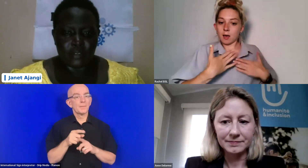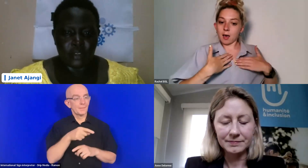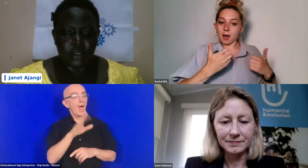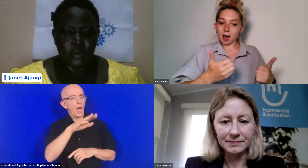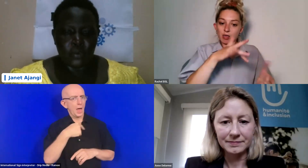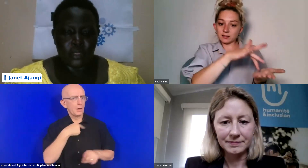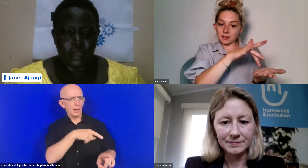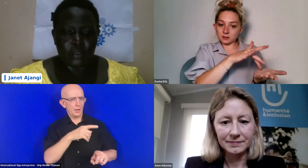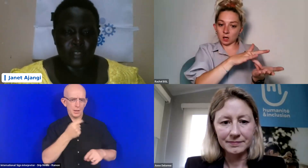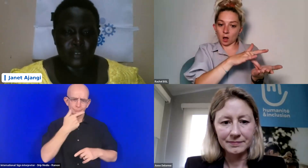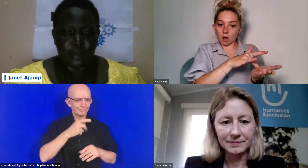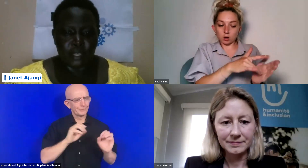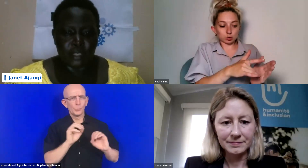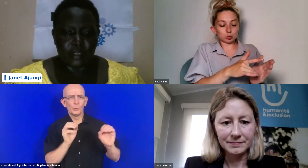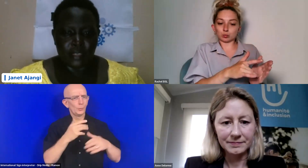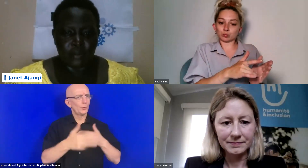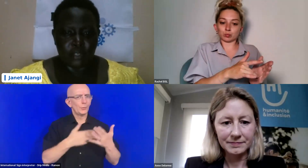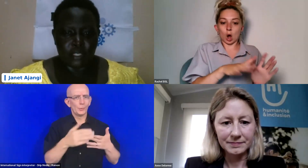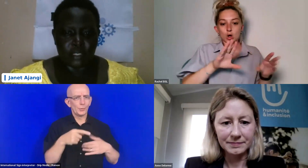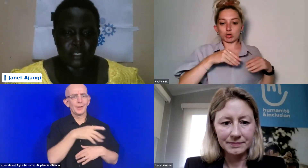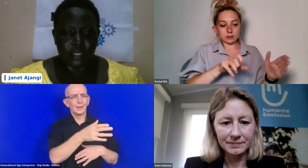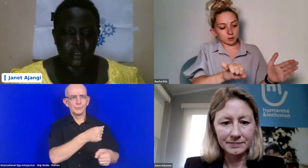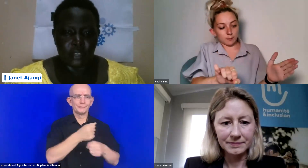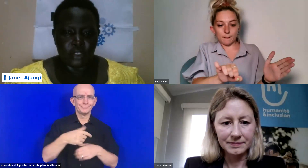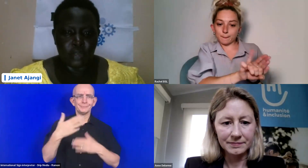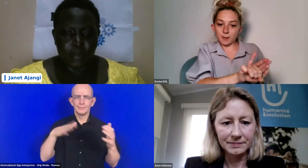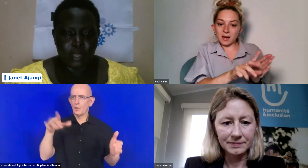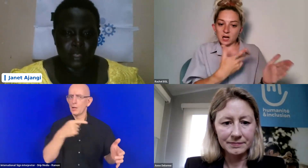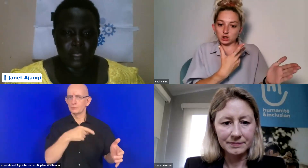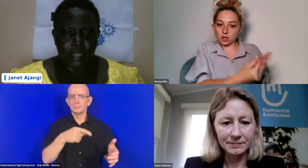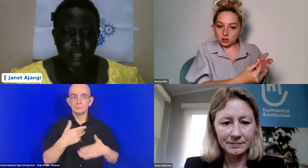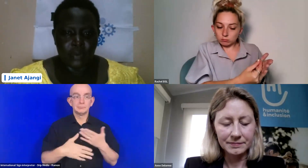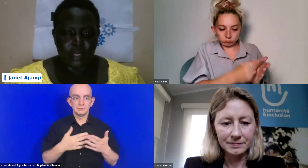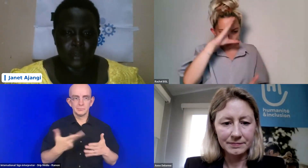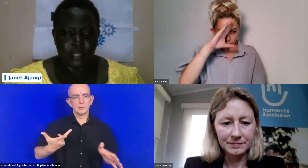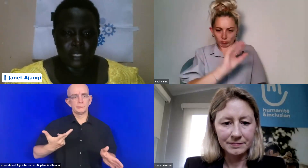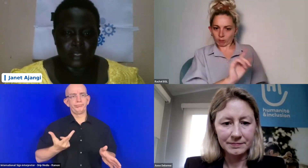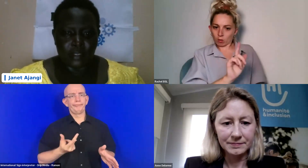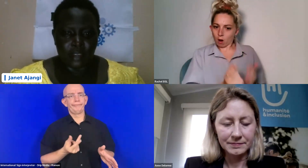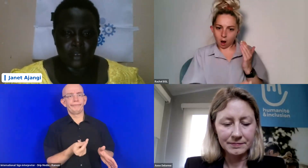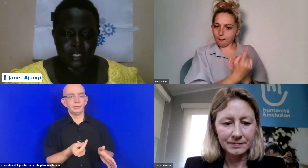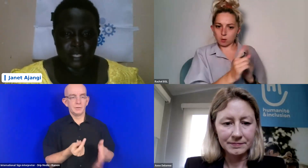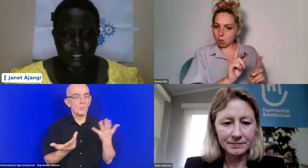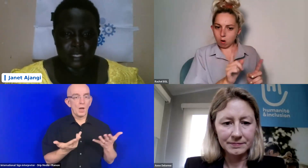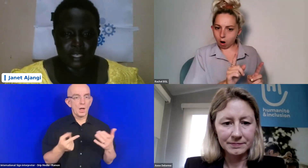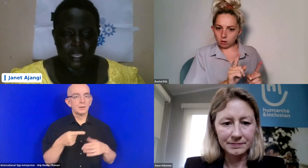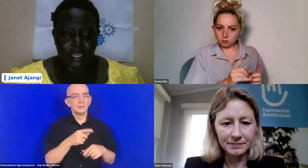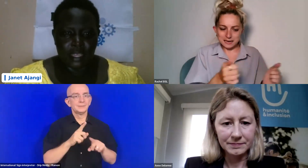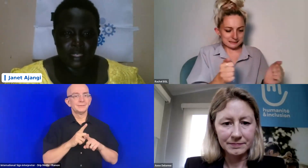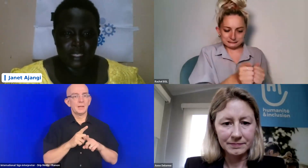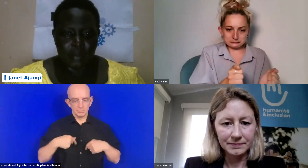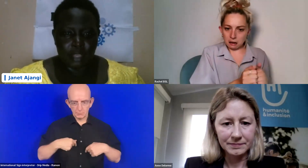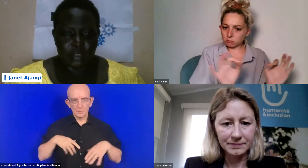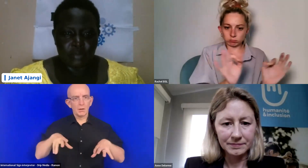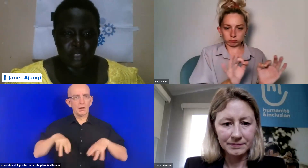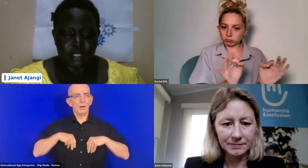contraceptive without informing them what is going to happen and without getting their consent. And